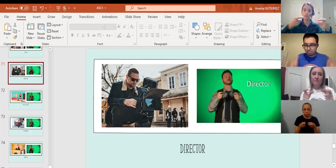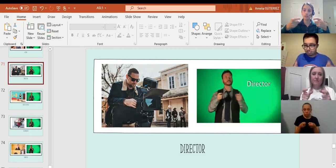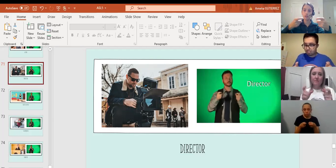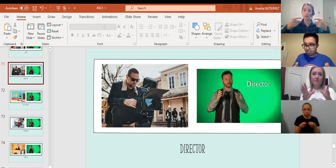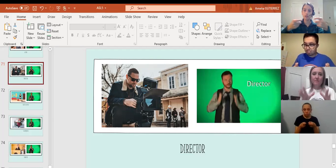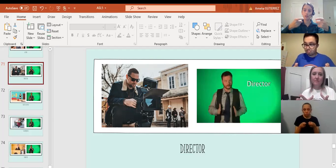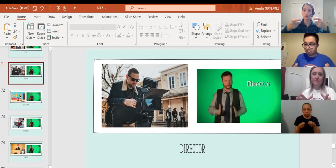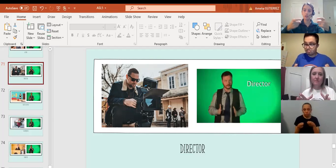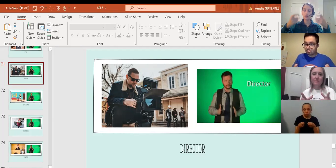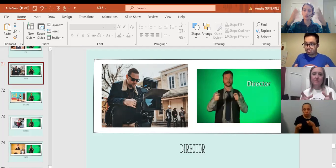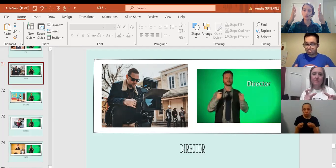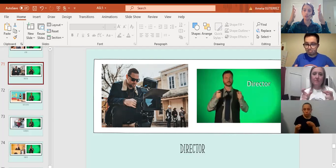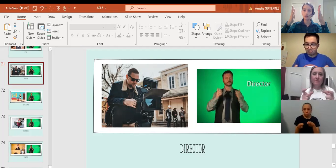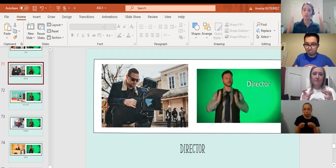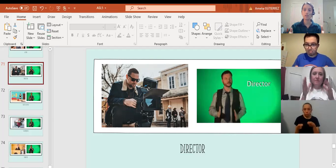sideways.